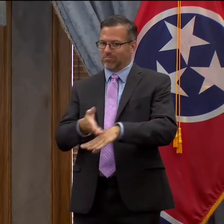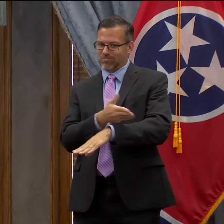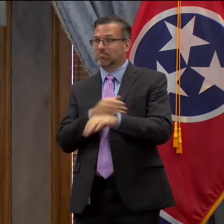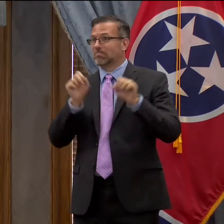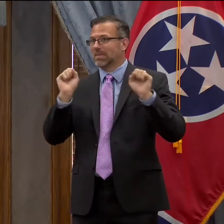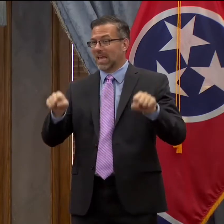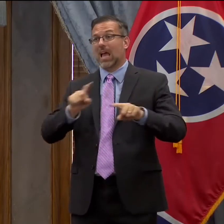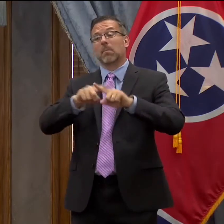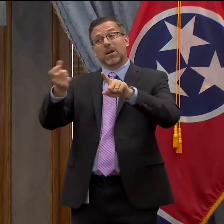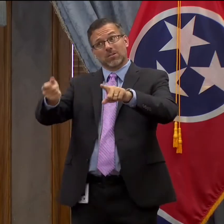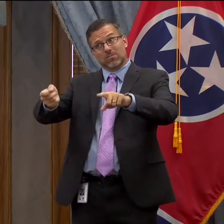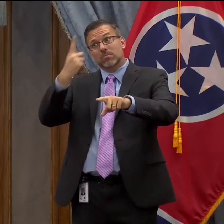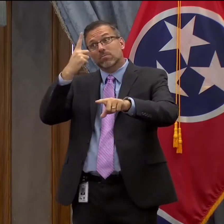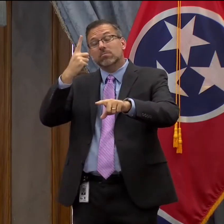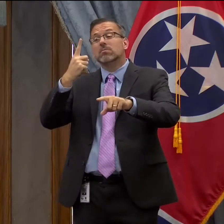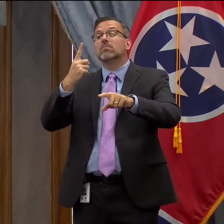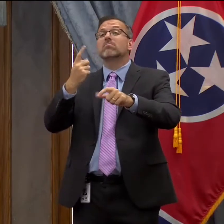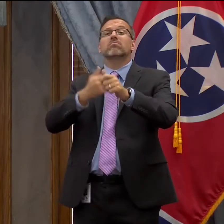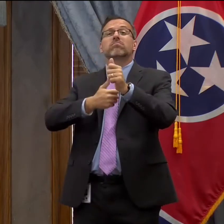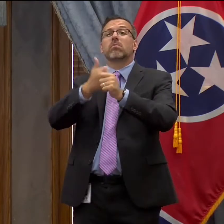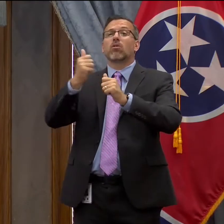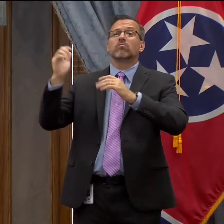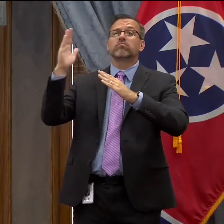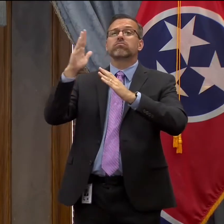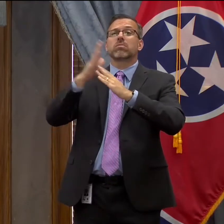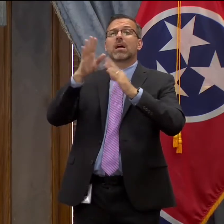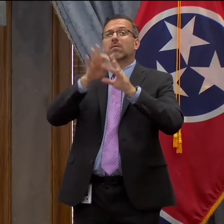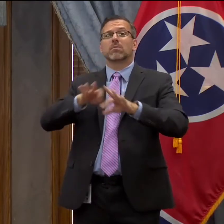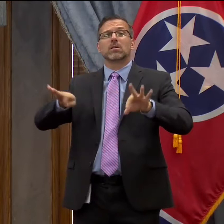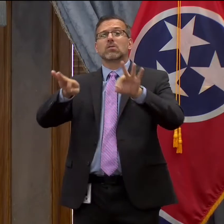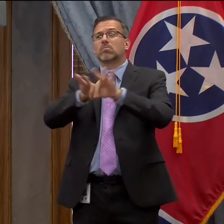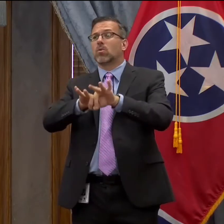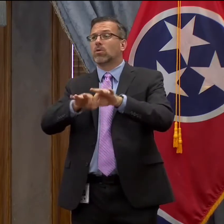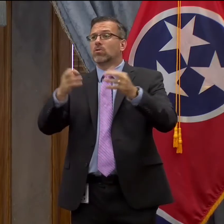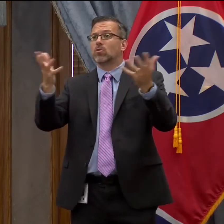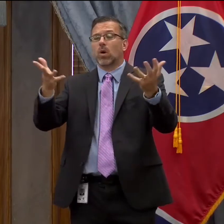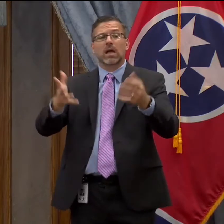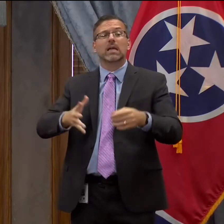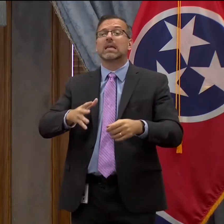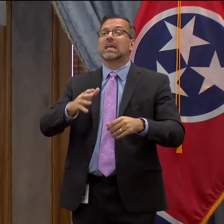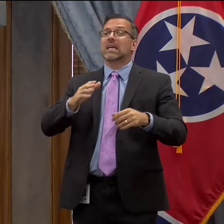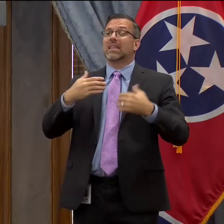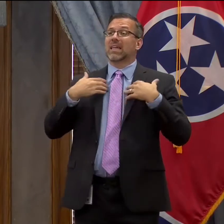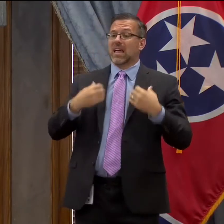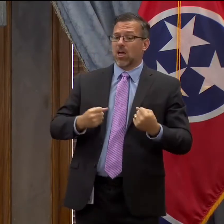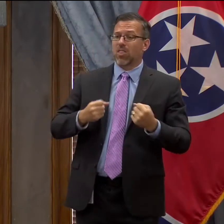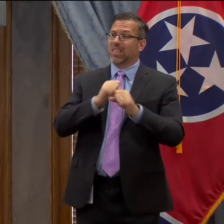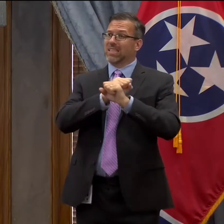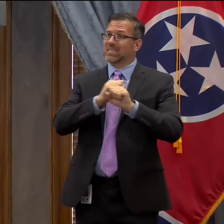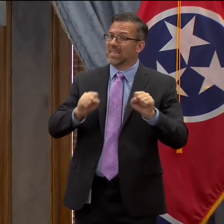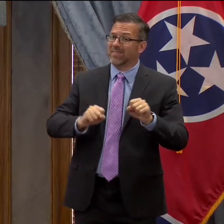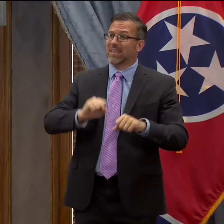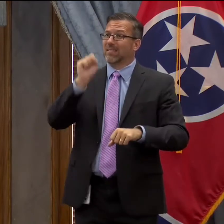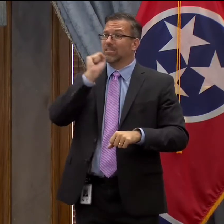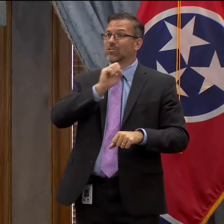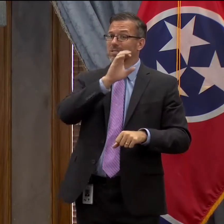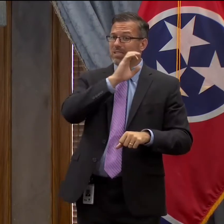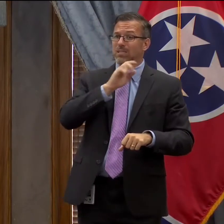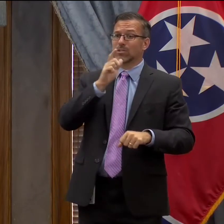The health and safety of our vulnerable Tennesseans, particularly those in long-term care facilities, remains our top